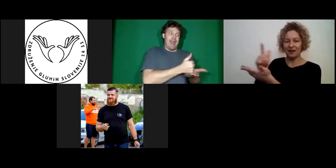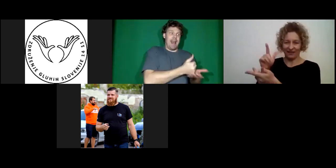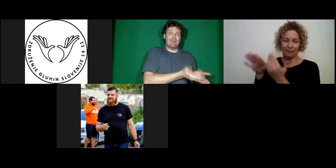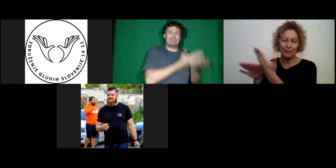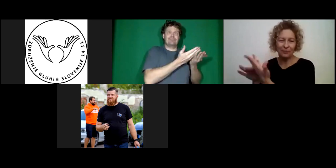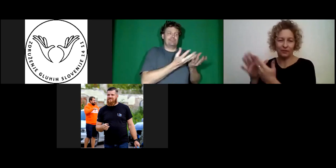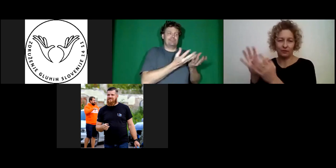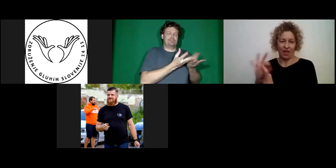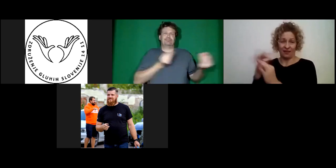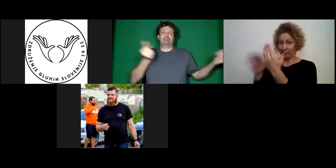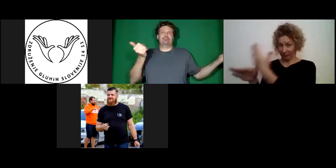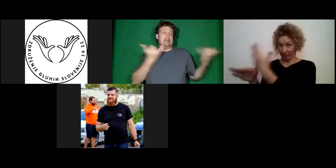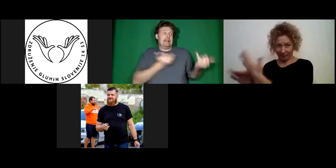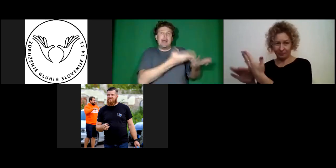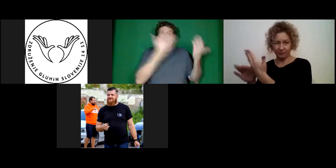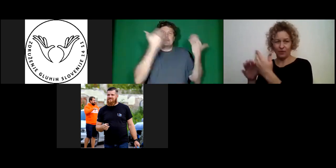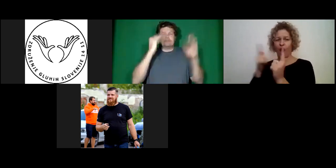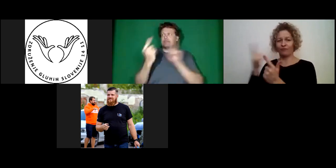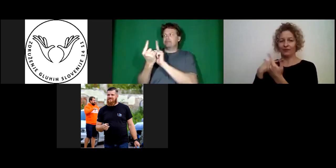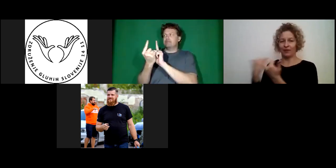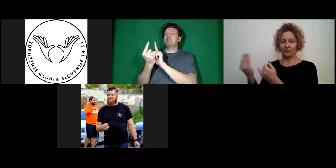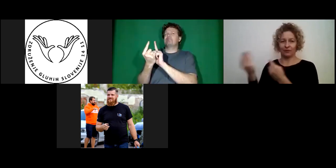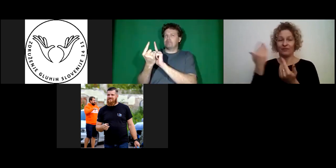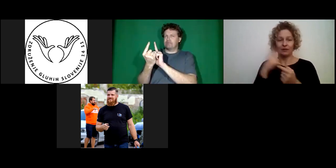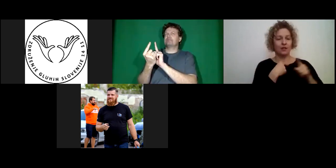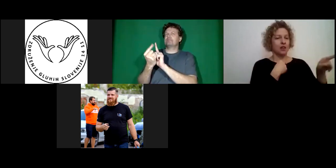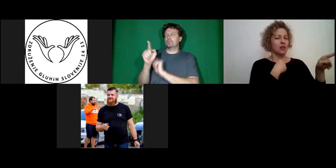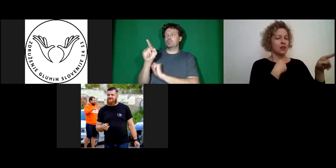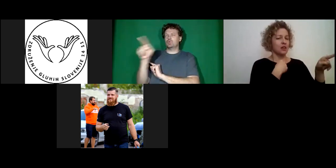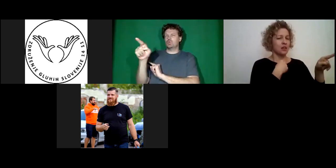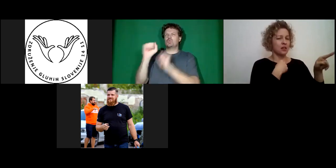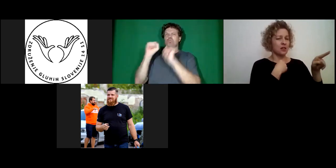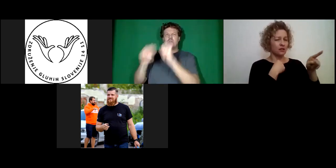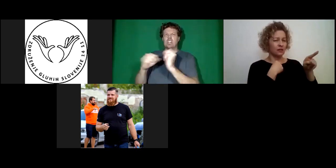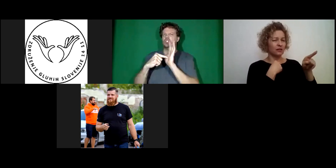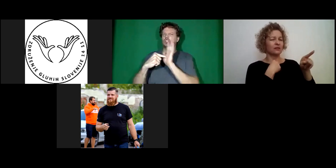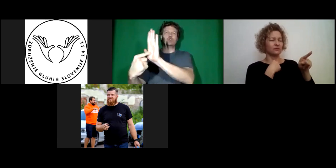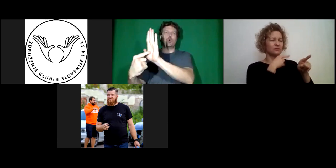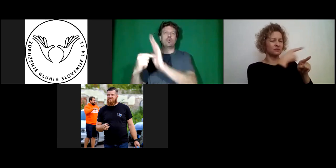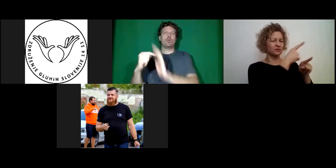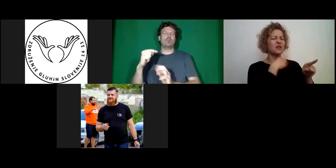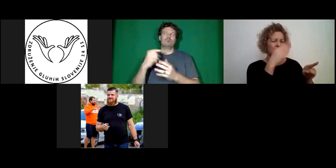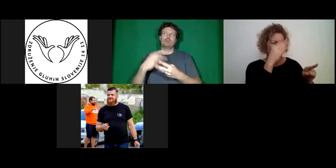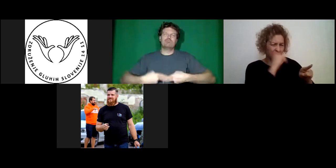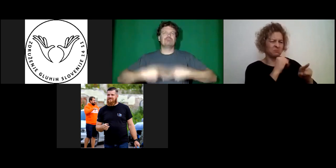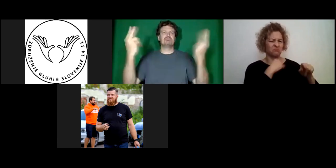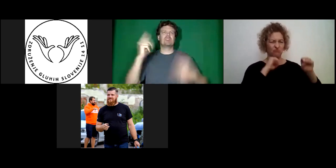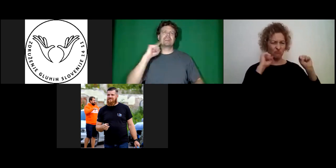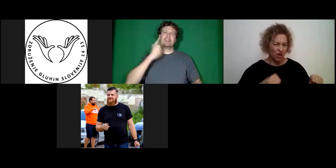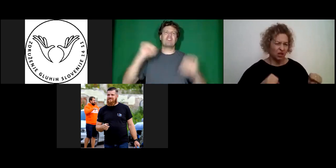to not have helped my classmates. I could have done it, but I missed my opportunity.